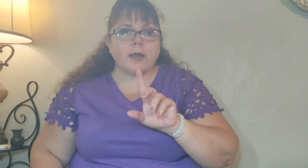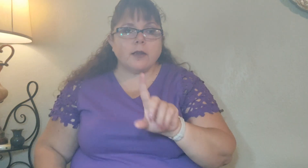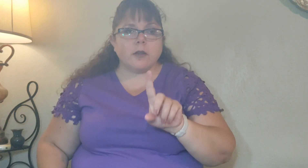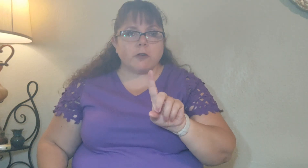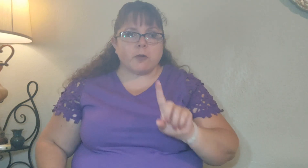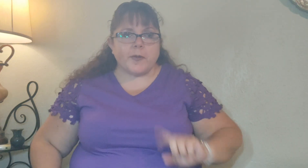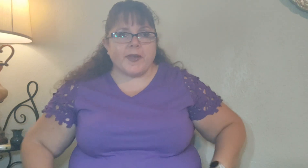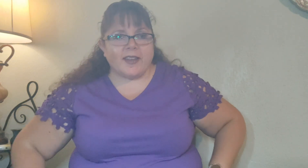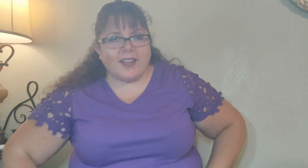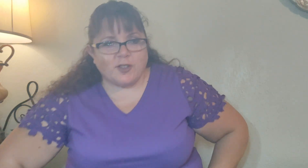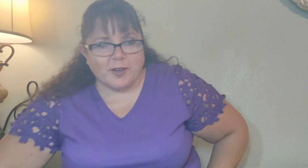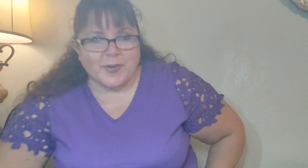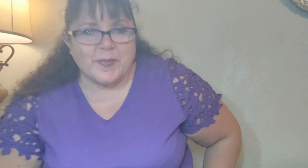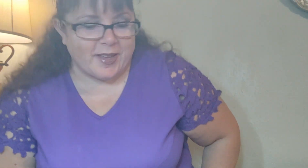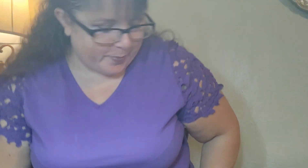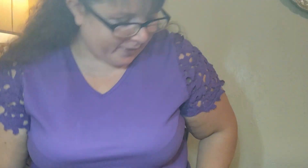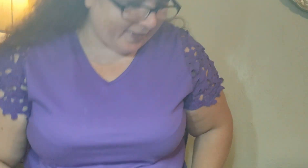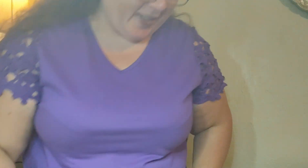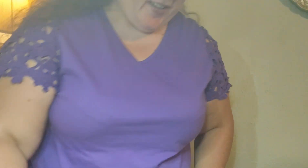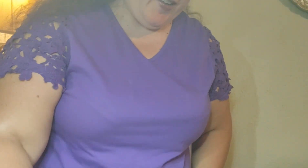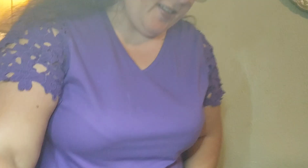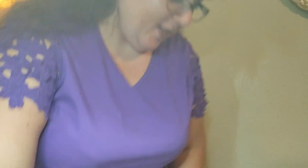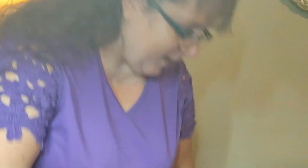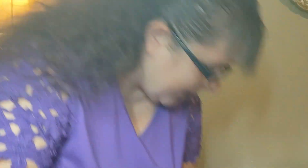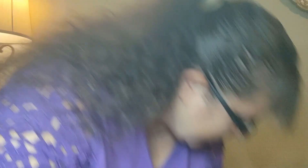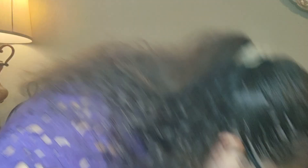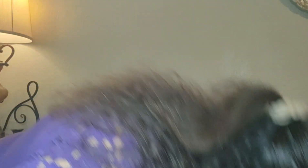And hold on 1 minute, I dropped my paper.